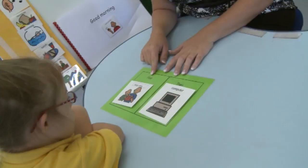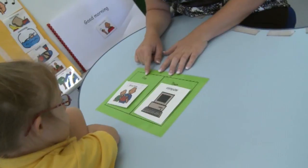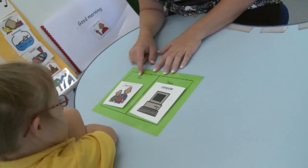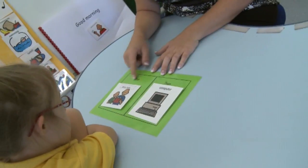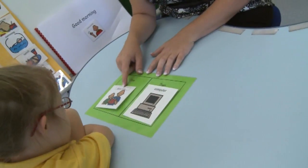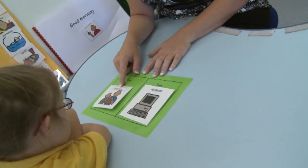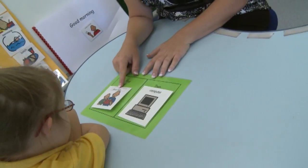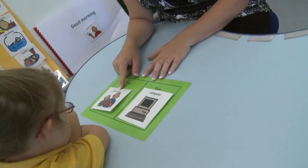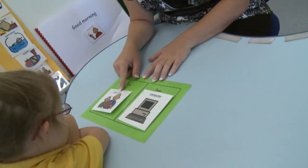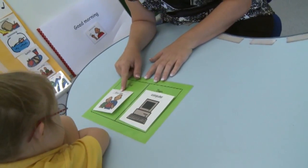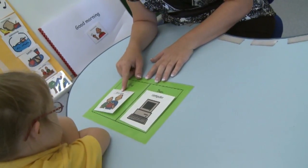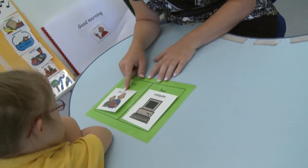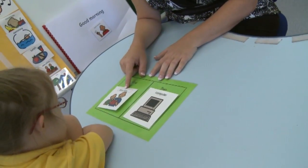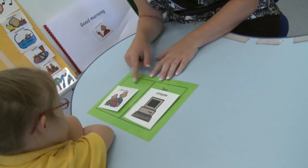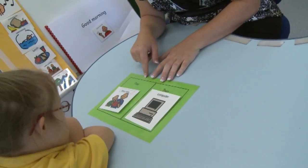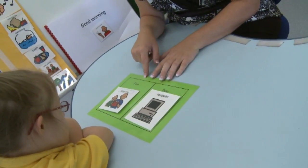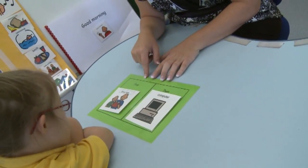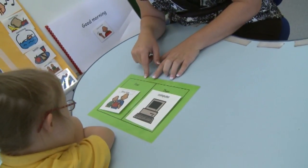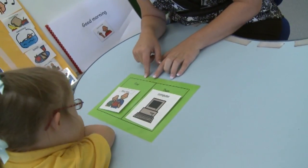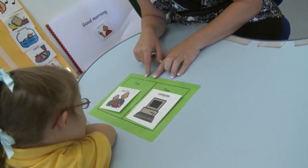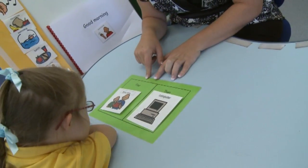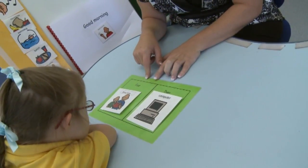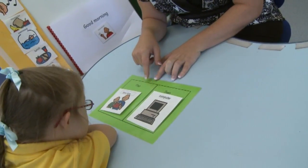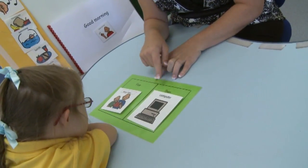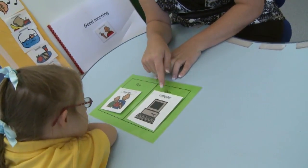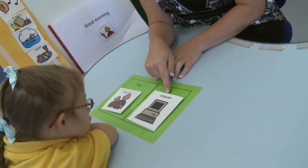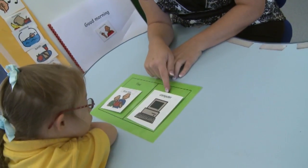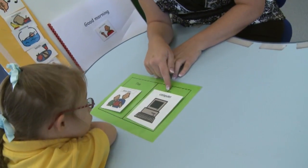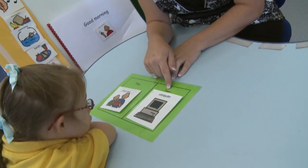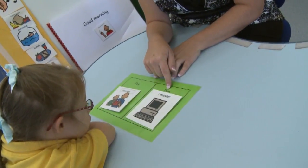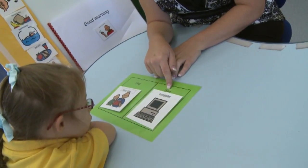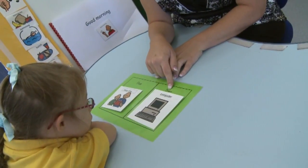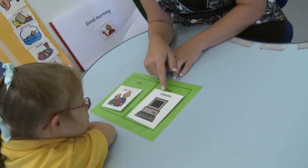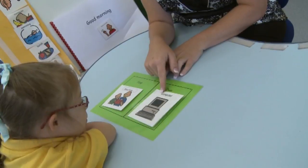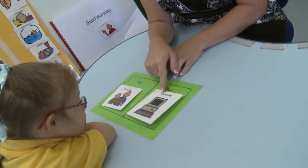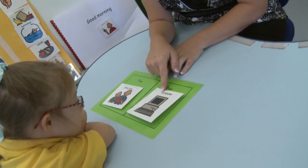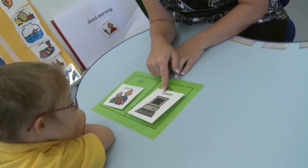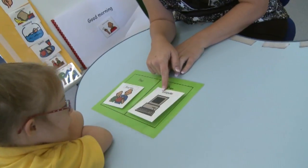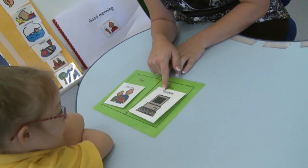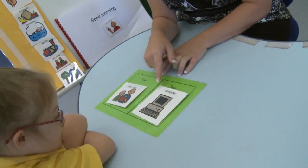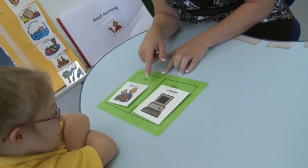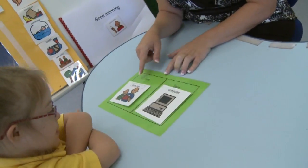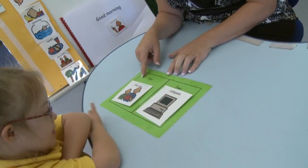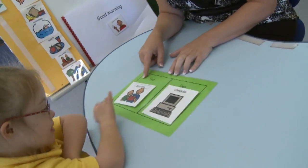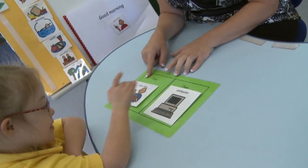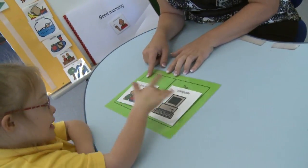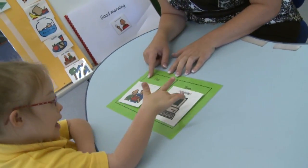A first then visual system informs the child about the sequence of events they're expected to participate in. Would you like to go and pick